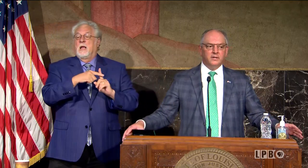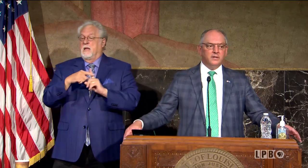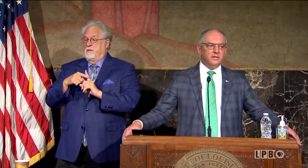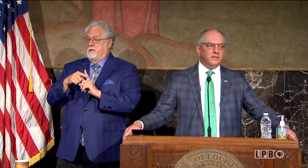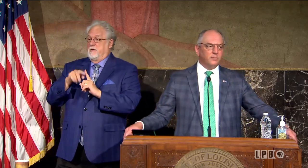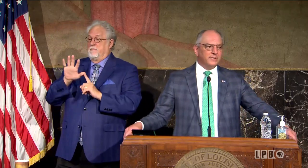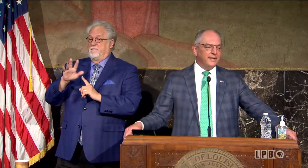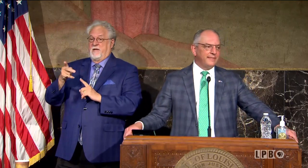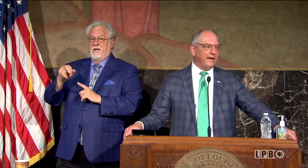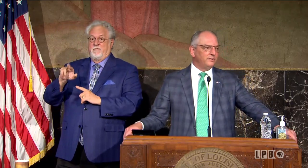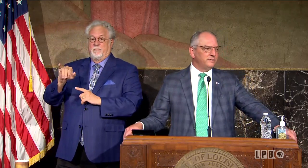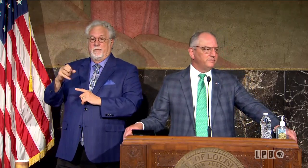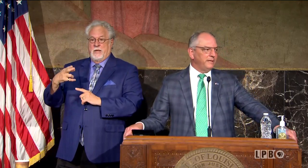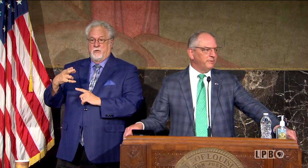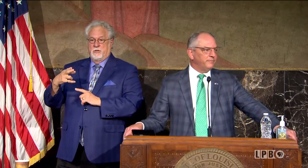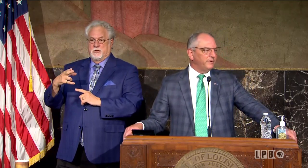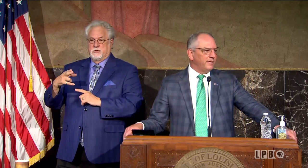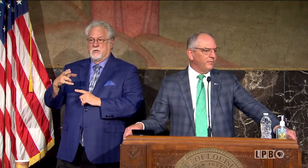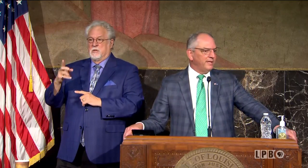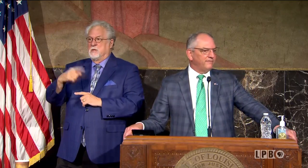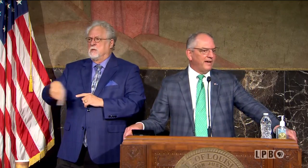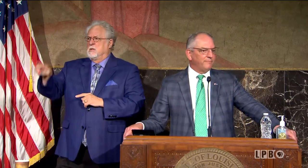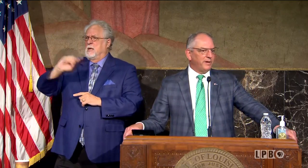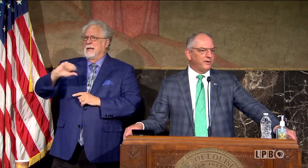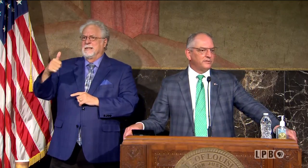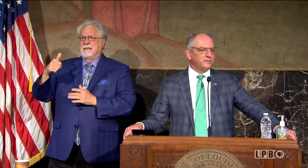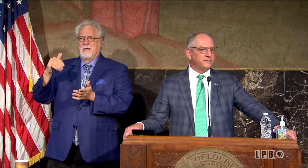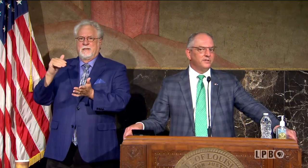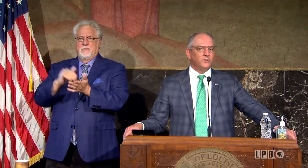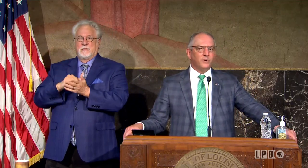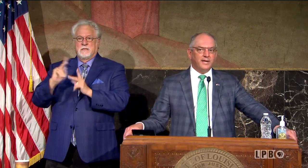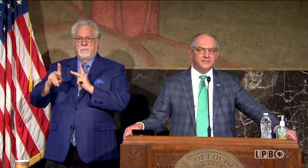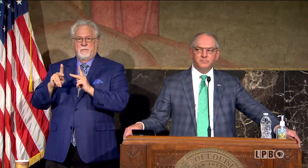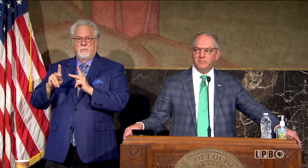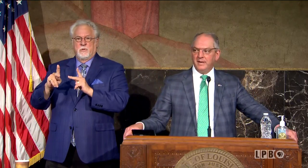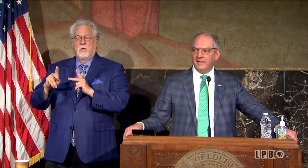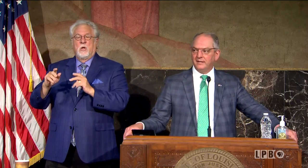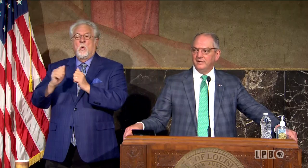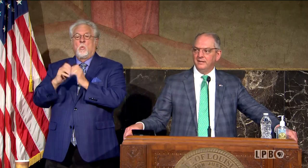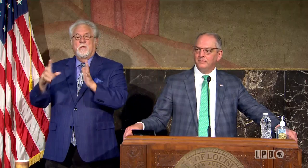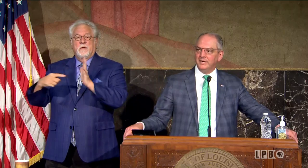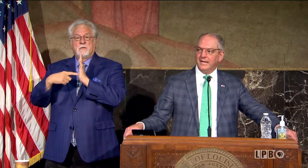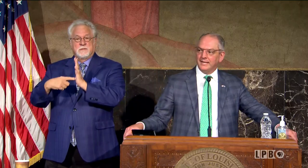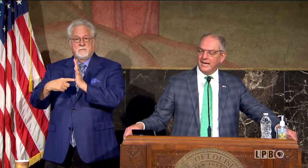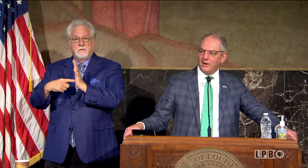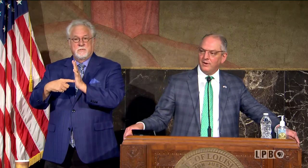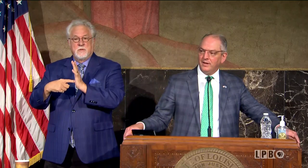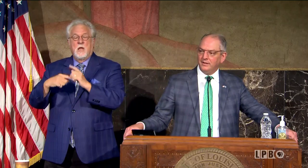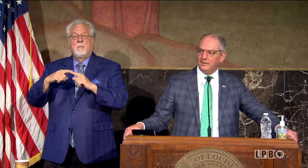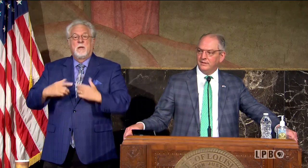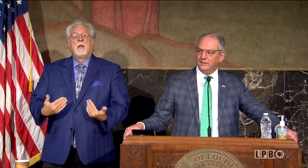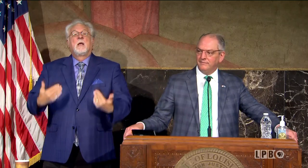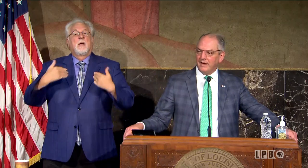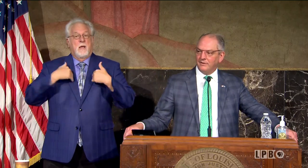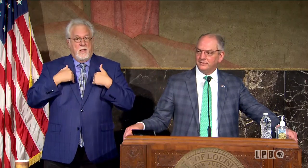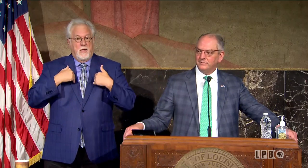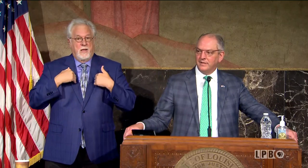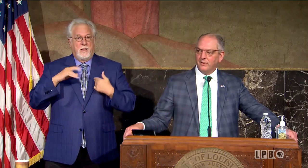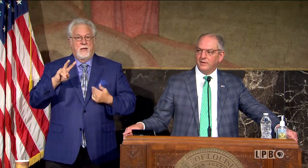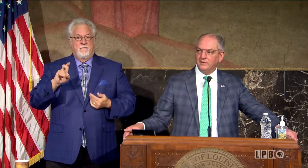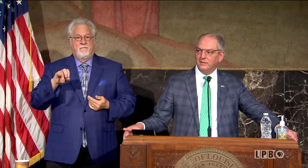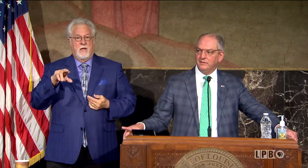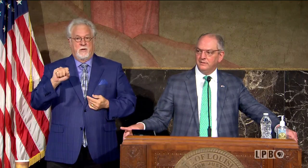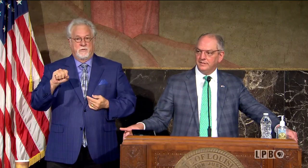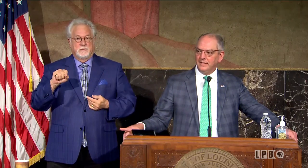area, there were 10,000 people within 5 parishes who were asymptomatic but yet carrying the